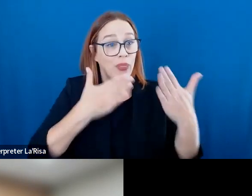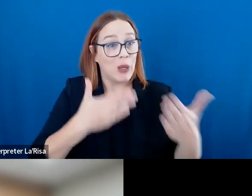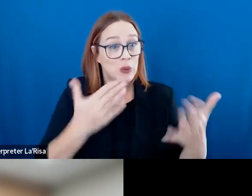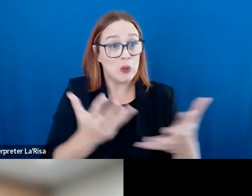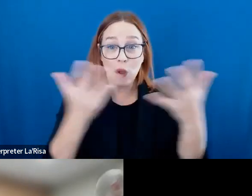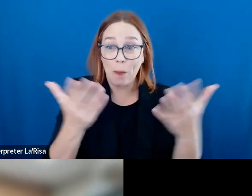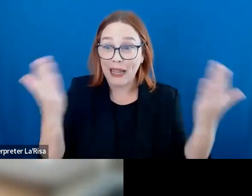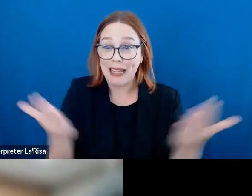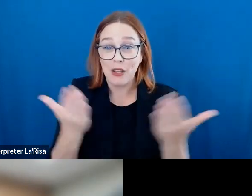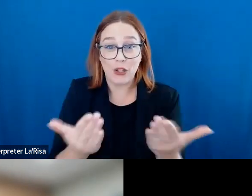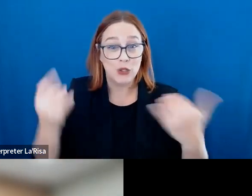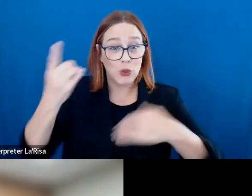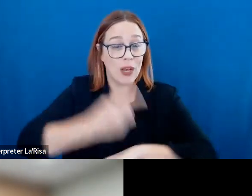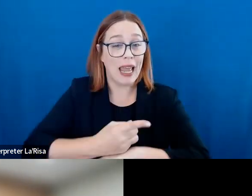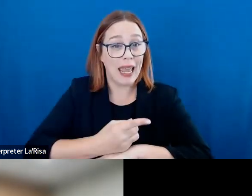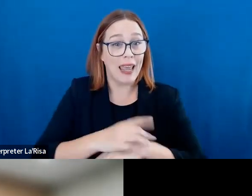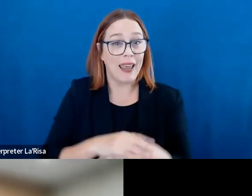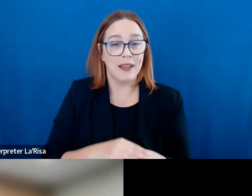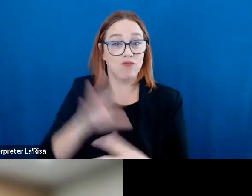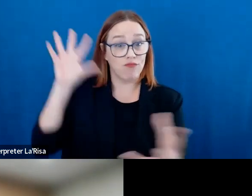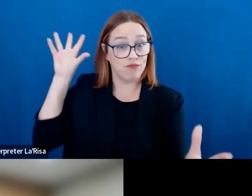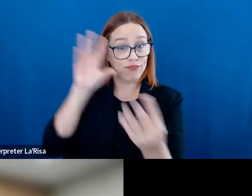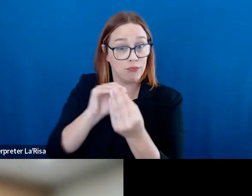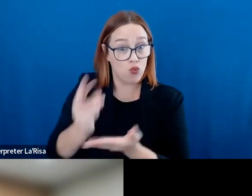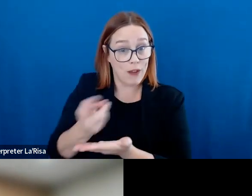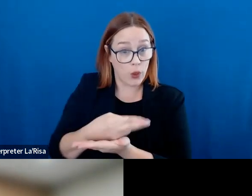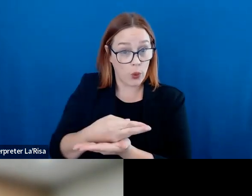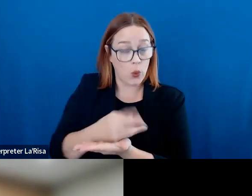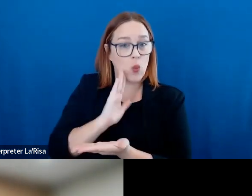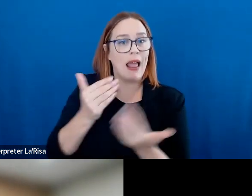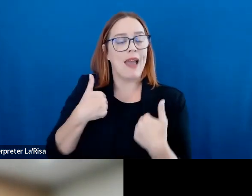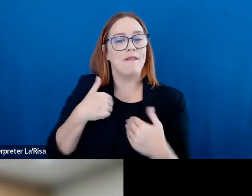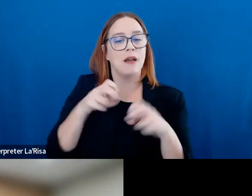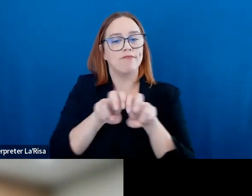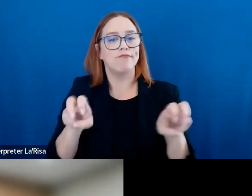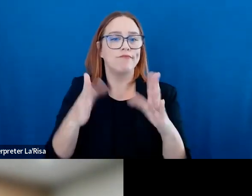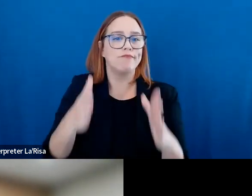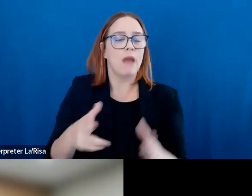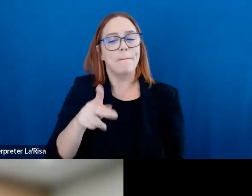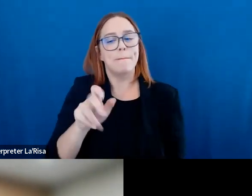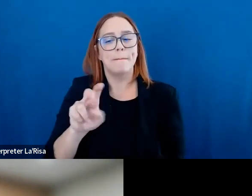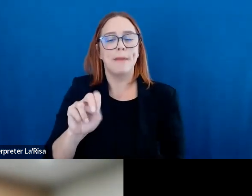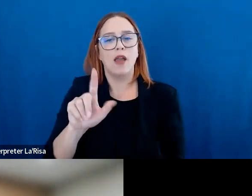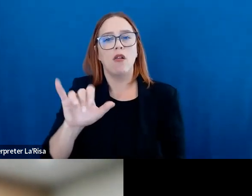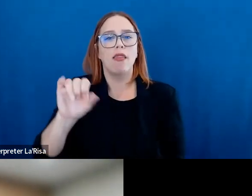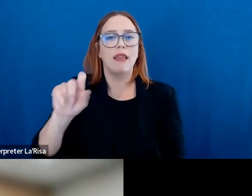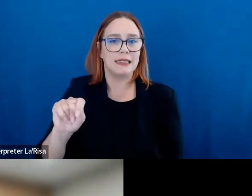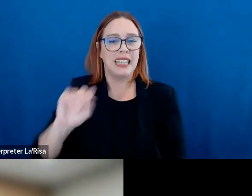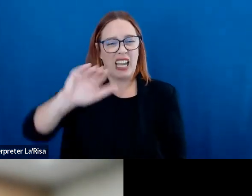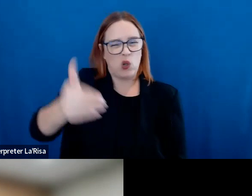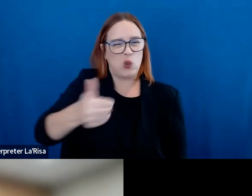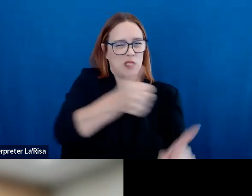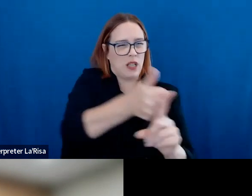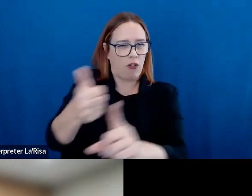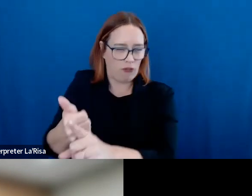today. And just as an overview, we're going to have our panelists introduce themselves, talk a little bit